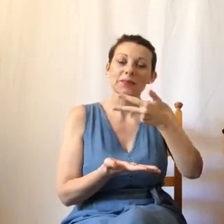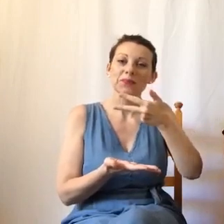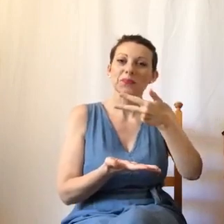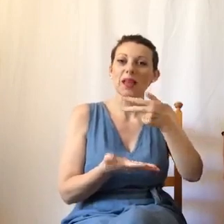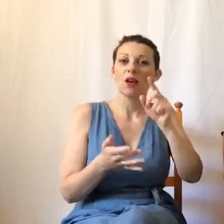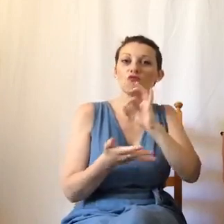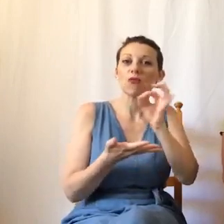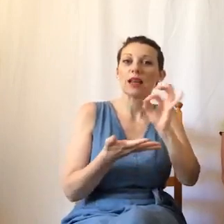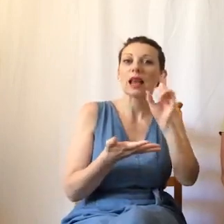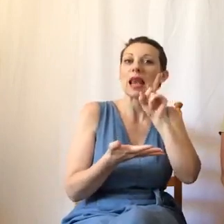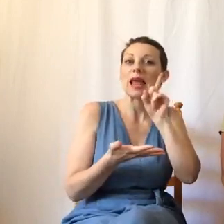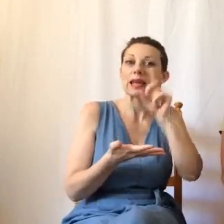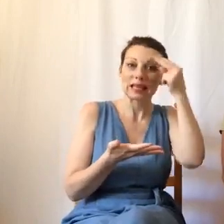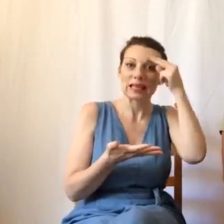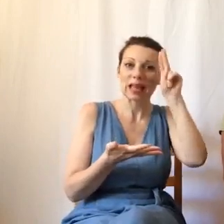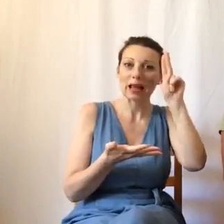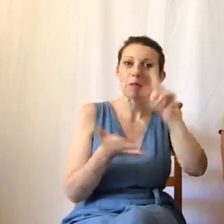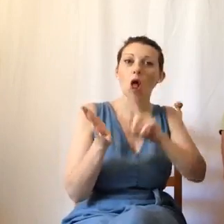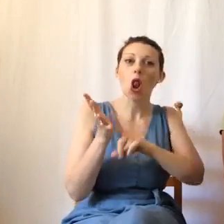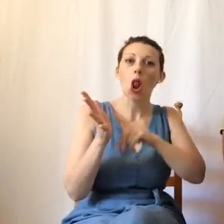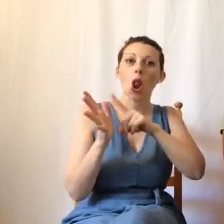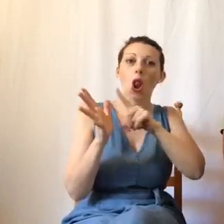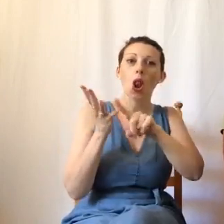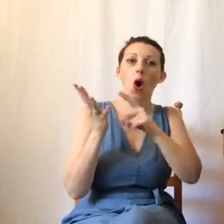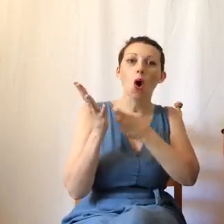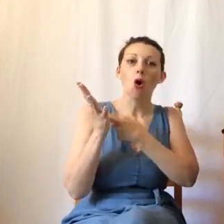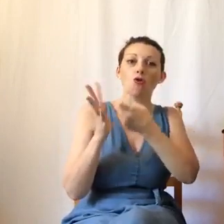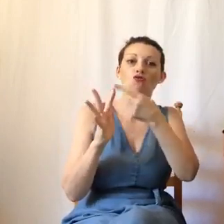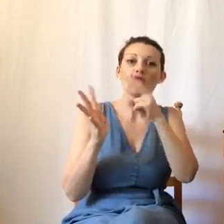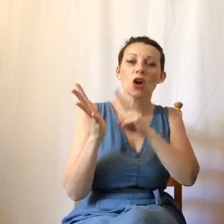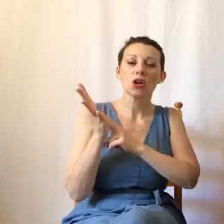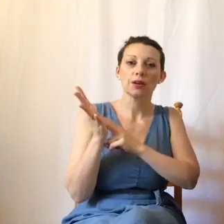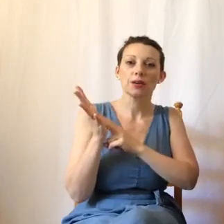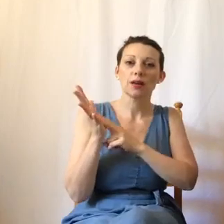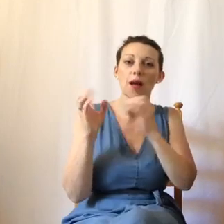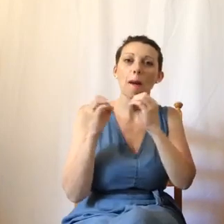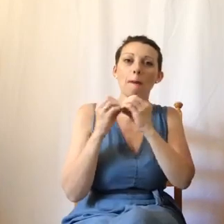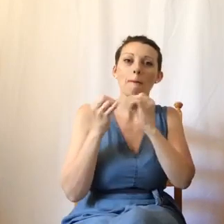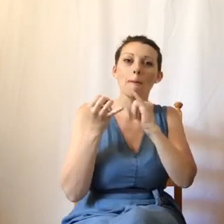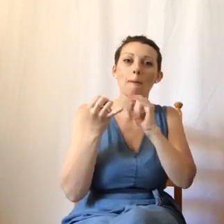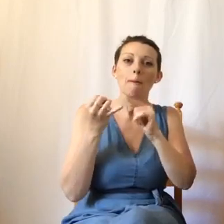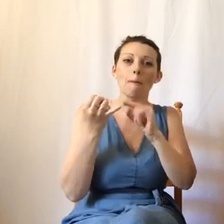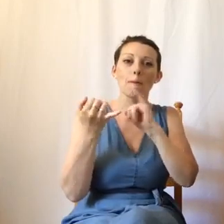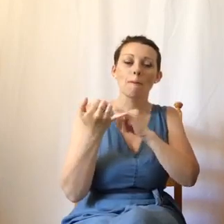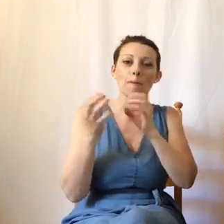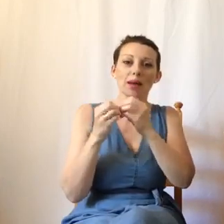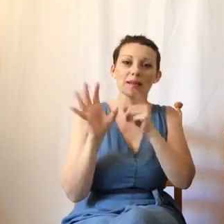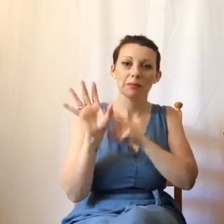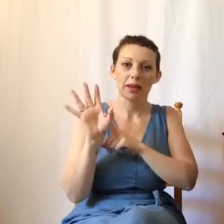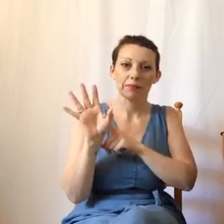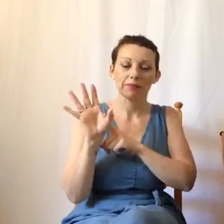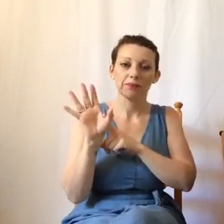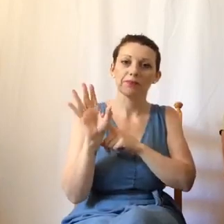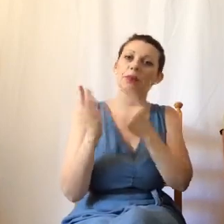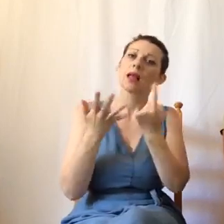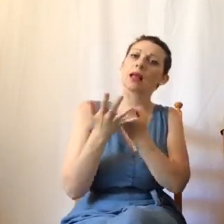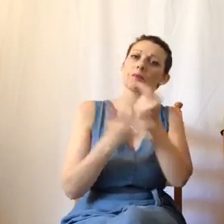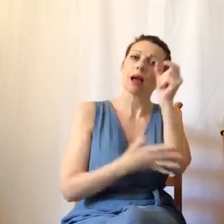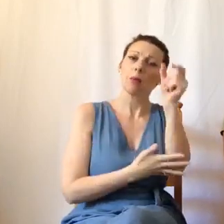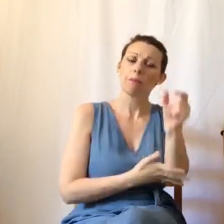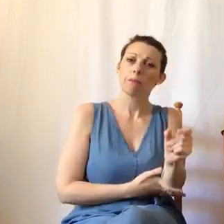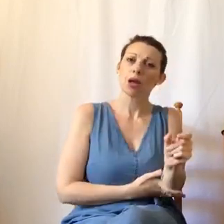Busby. And it's about a person who is incredibly different